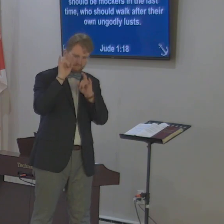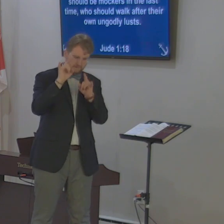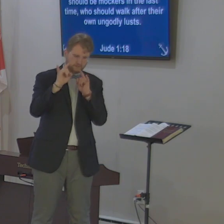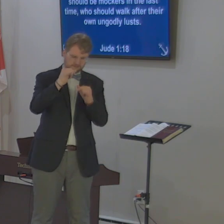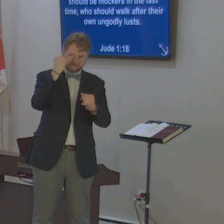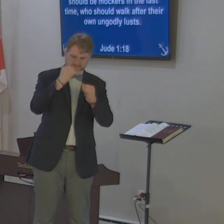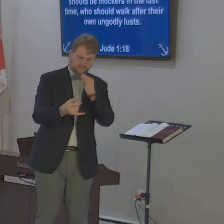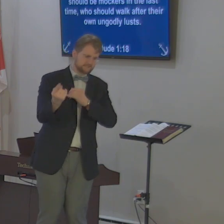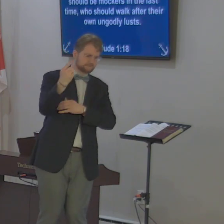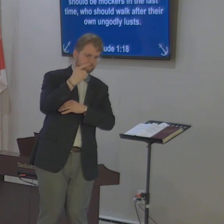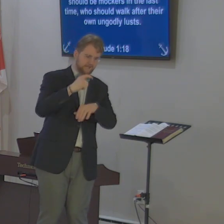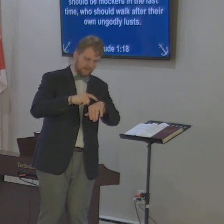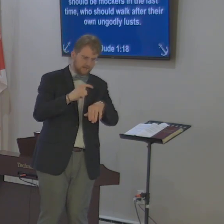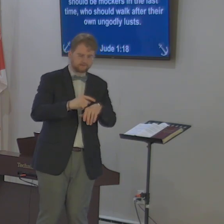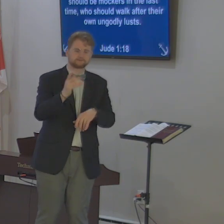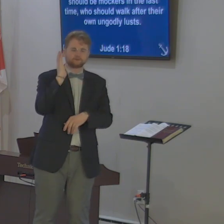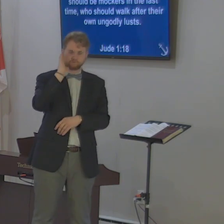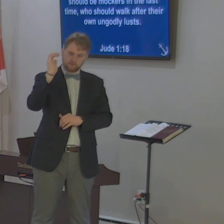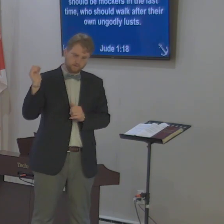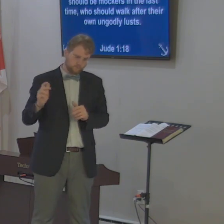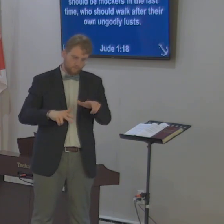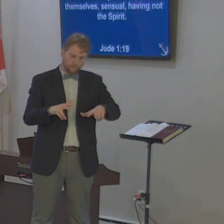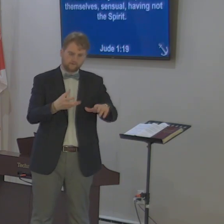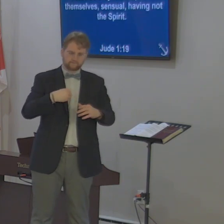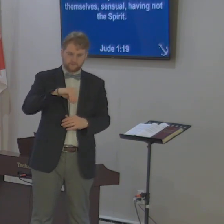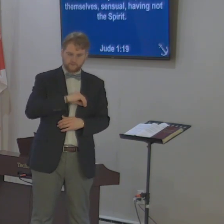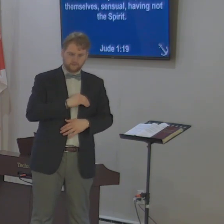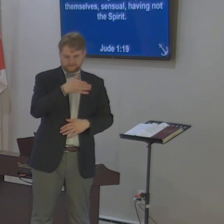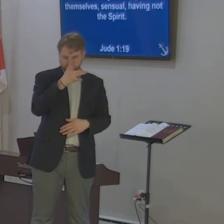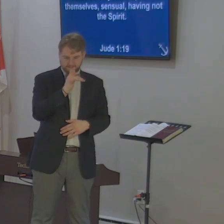should walk after their own ungodly lust. Verse 19,